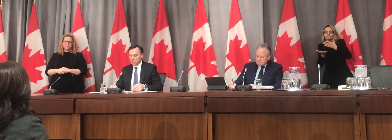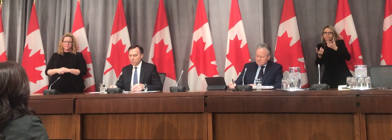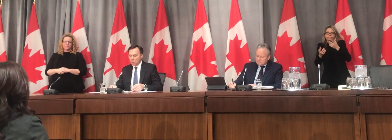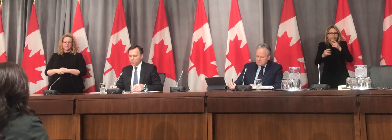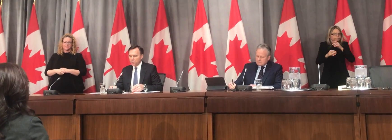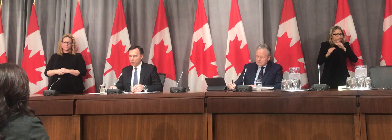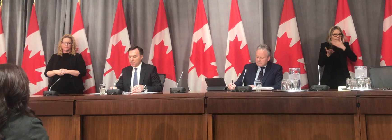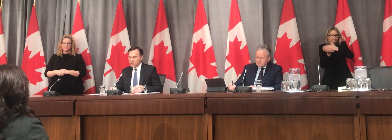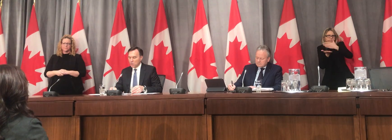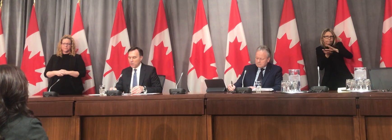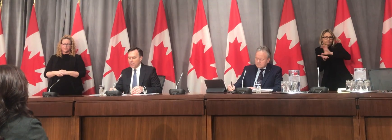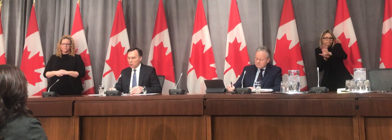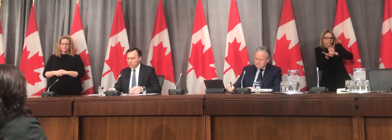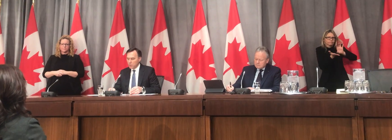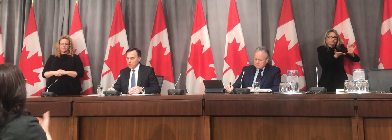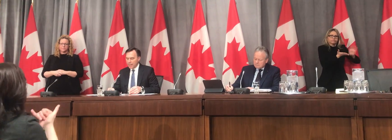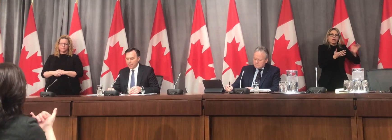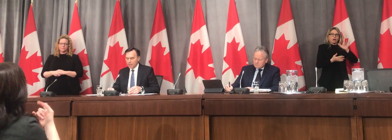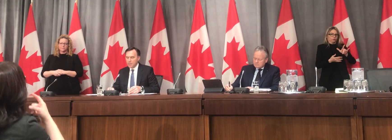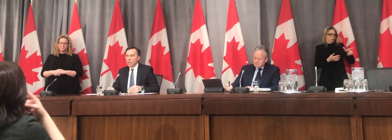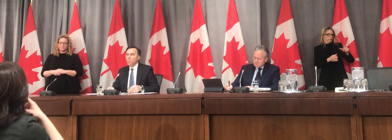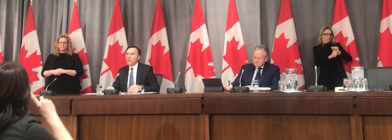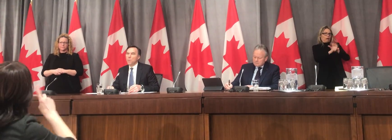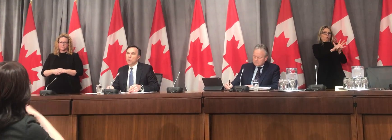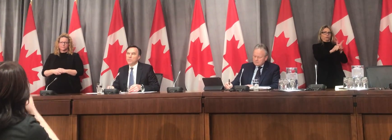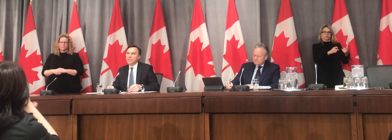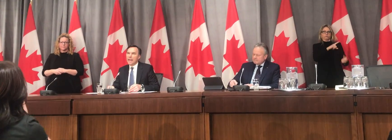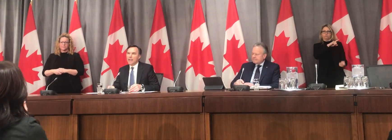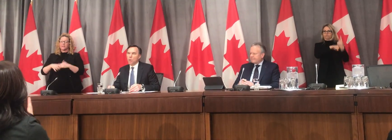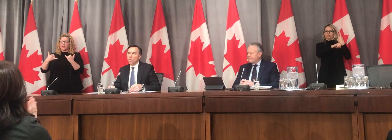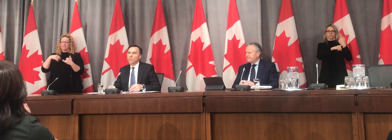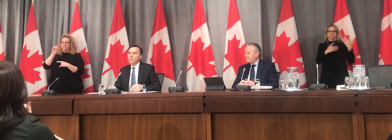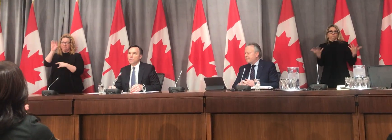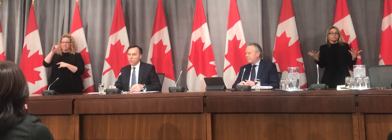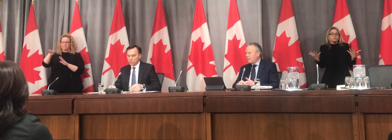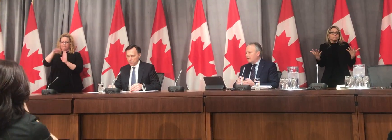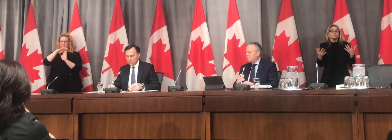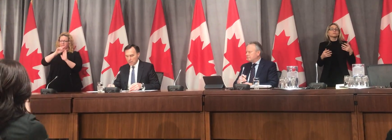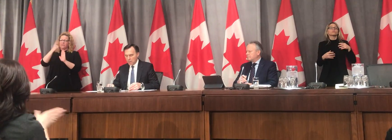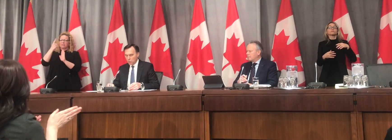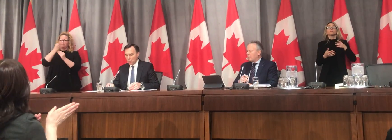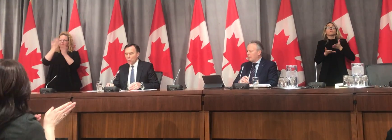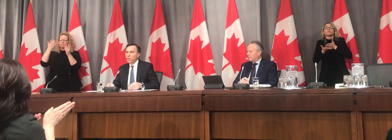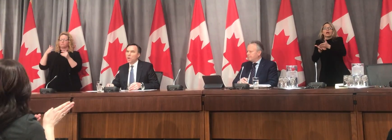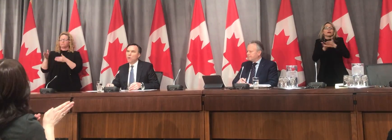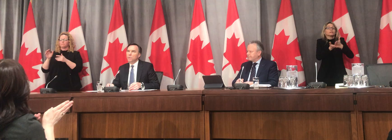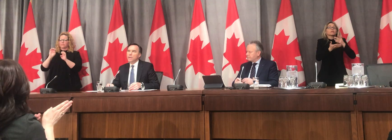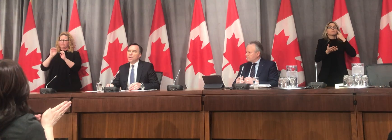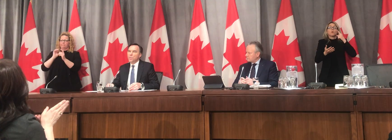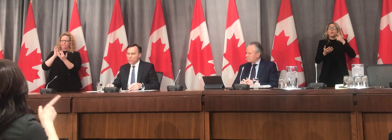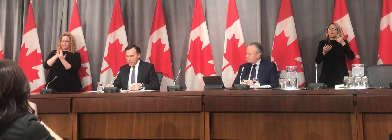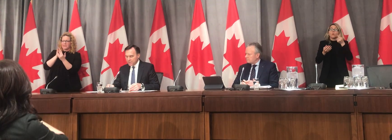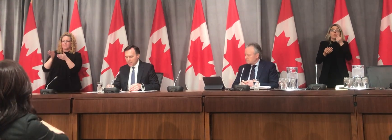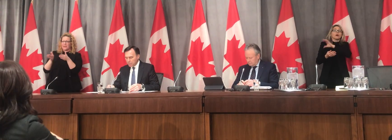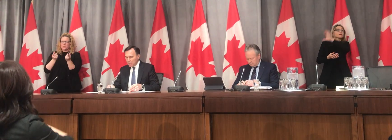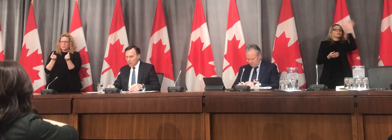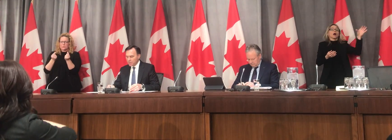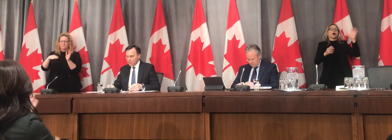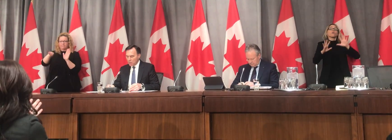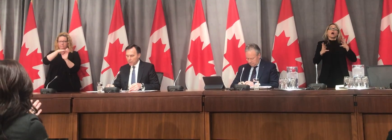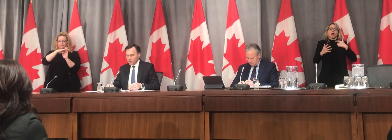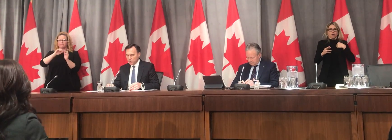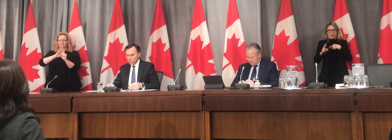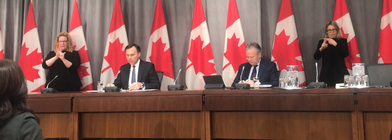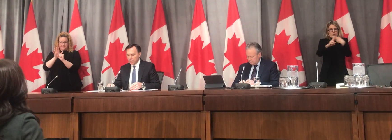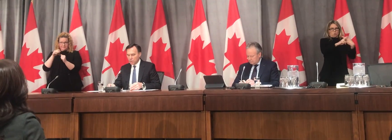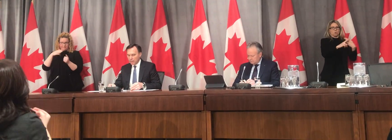de notre plan d'intervention économique du Canada pour répondre à la COVID-19. Nous fournirons 27 milliards